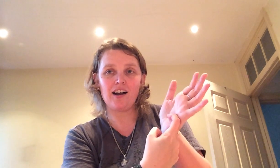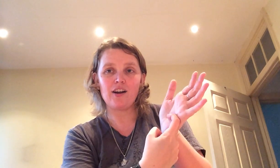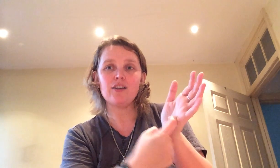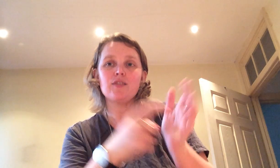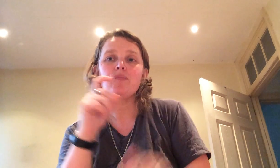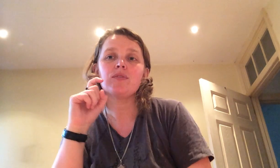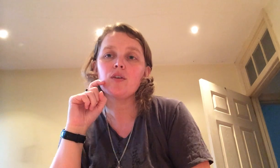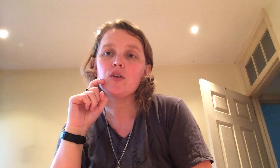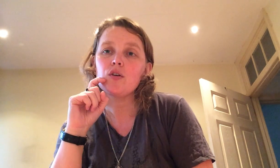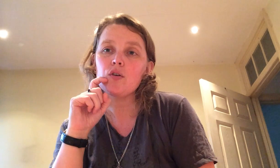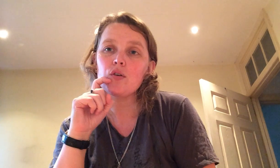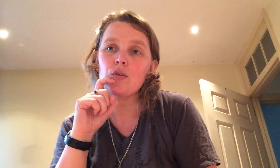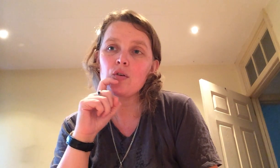R.